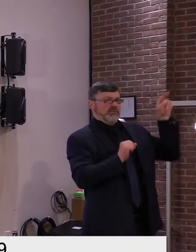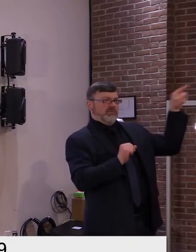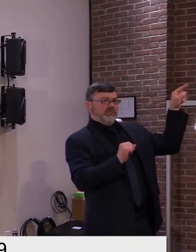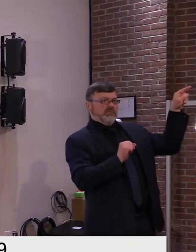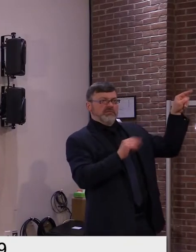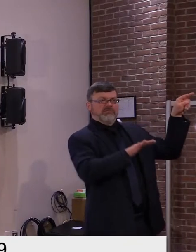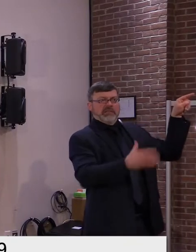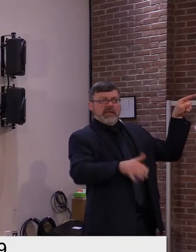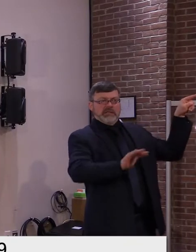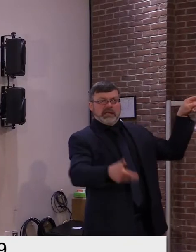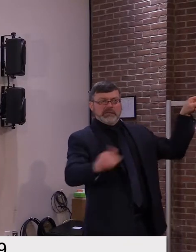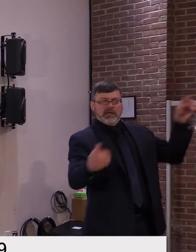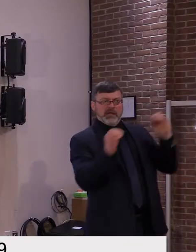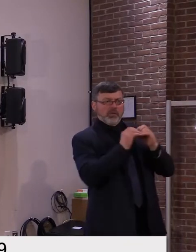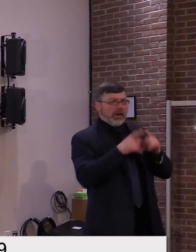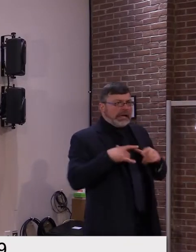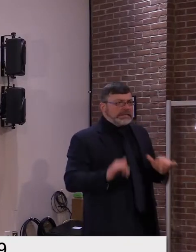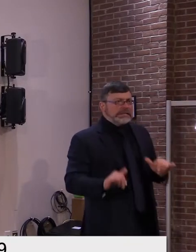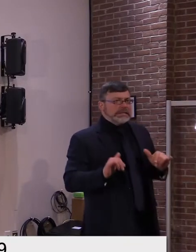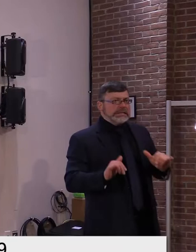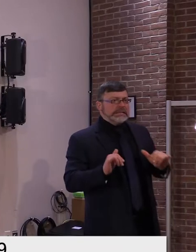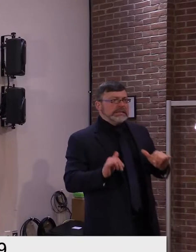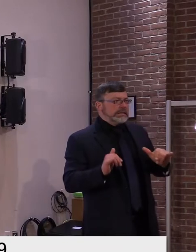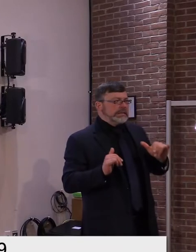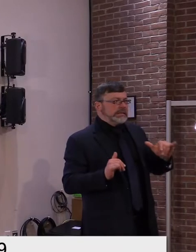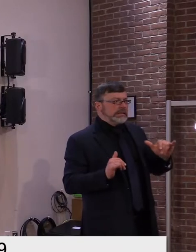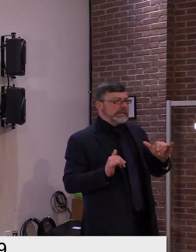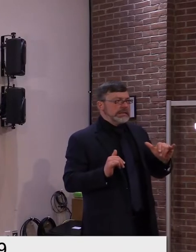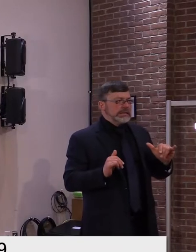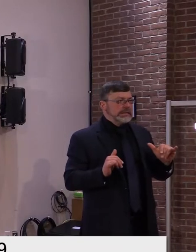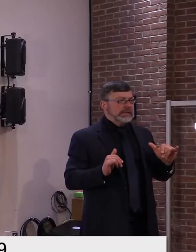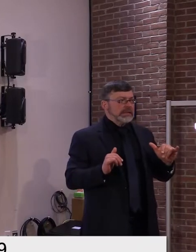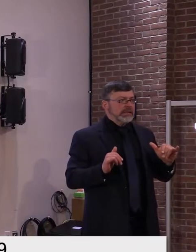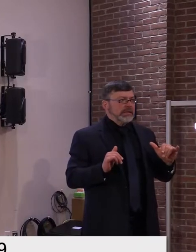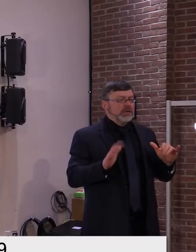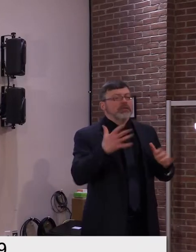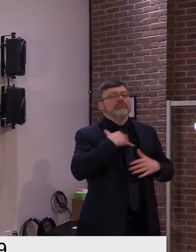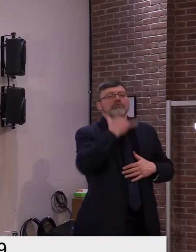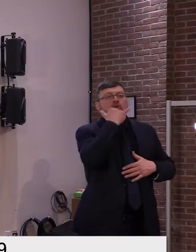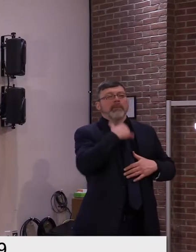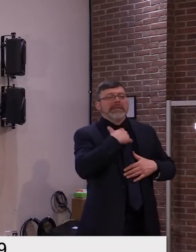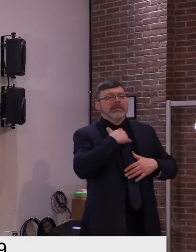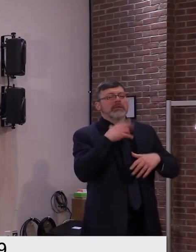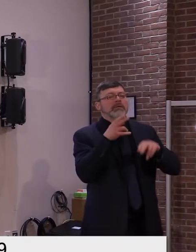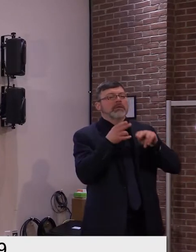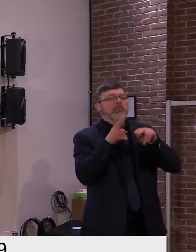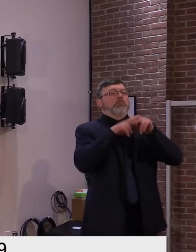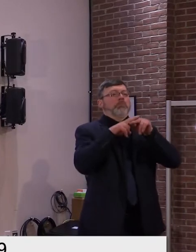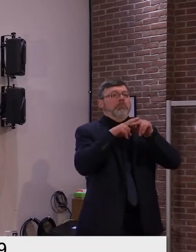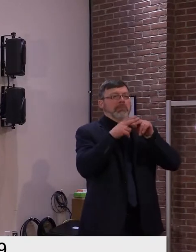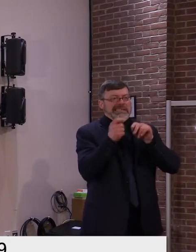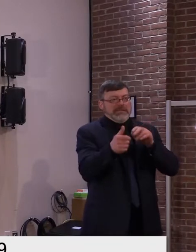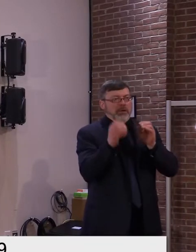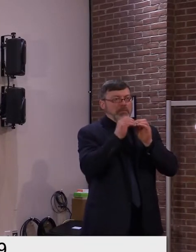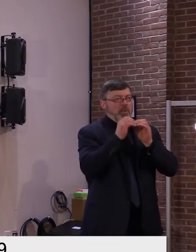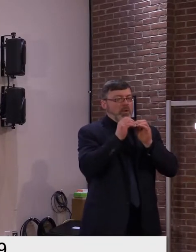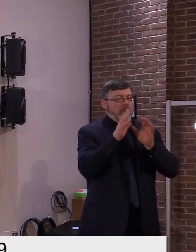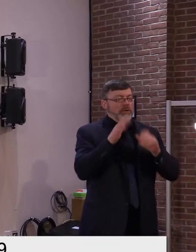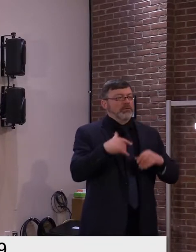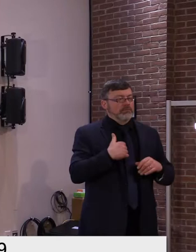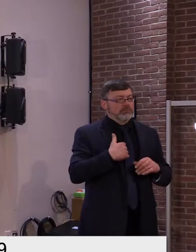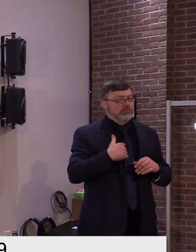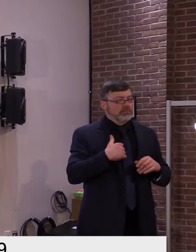only minimally so. Though the headline states a 64% increased risk of